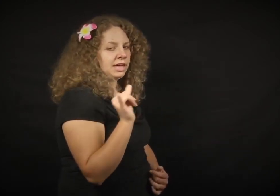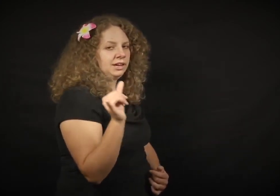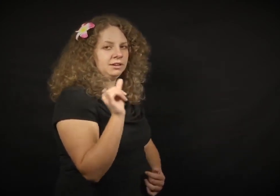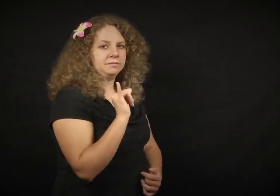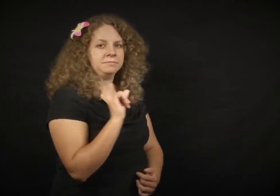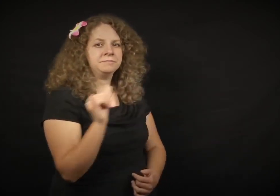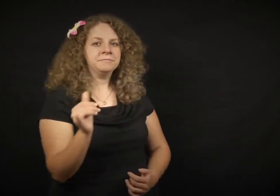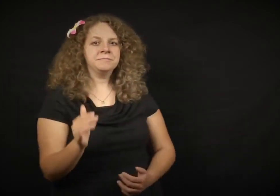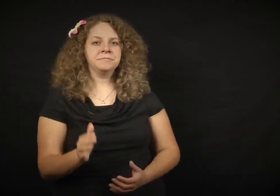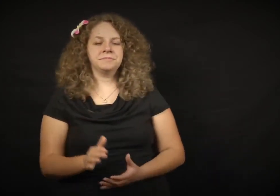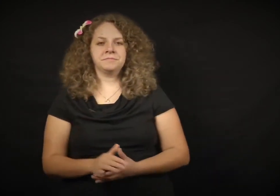alike.